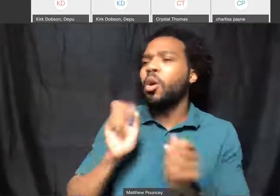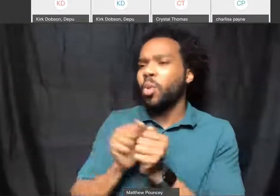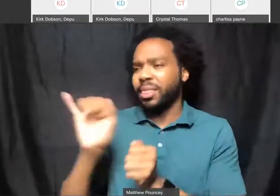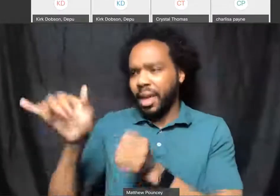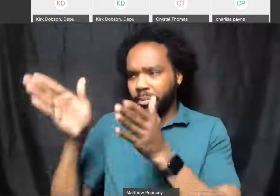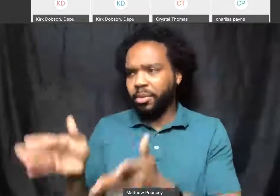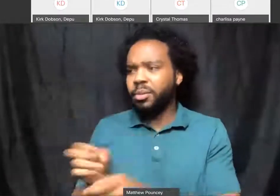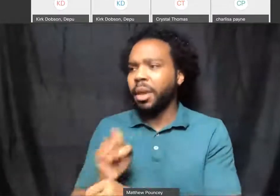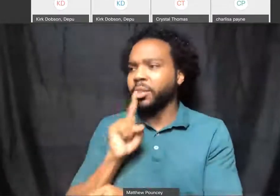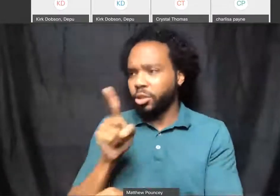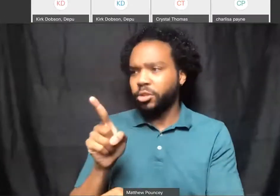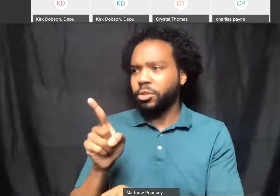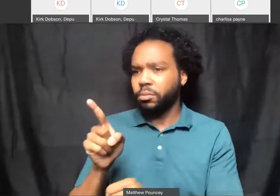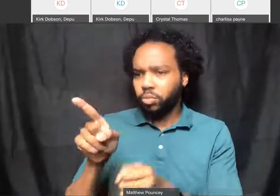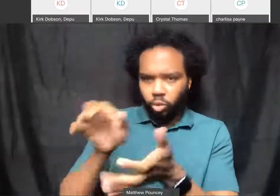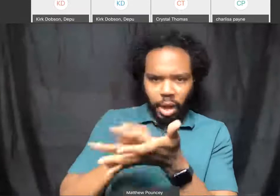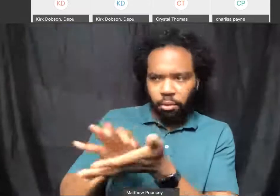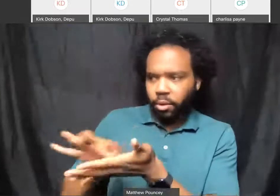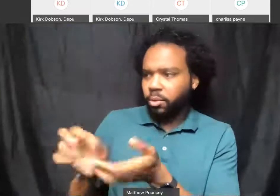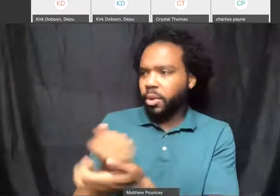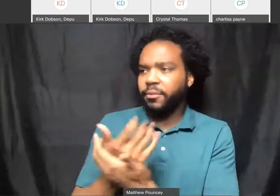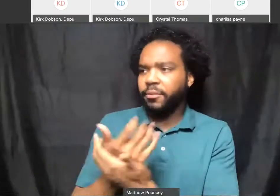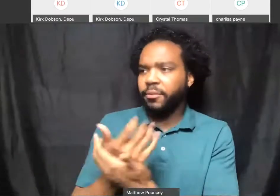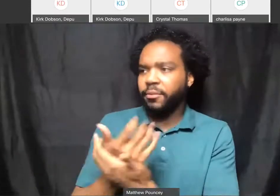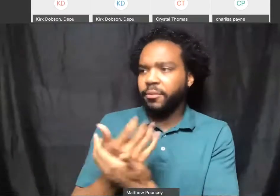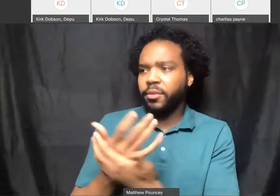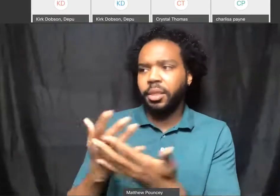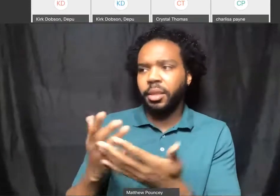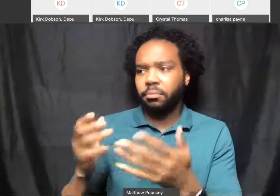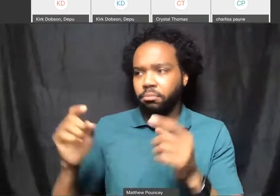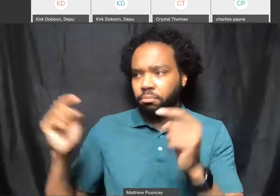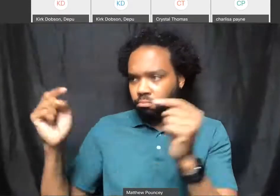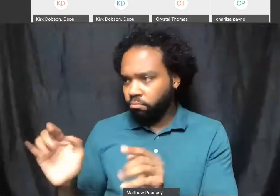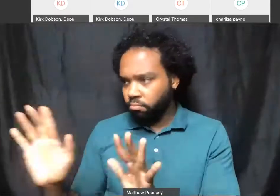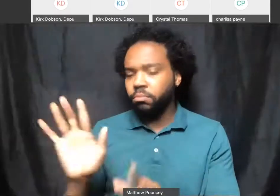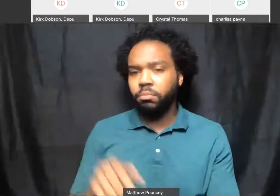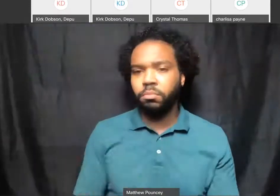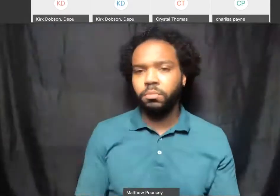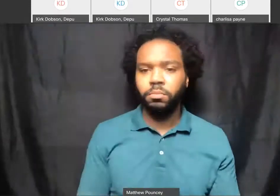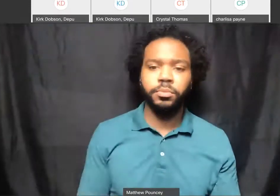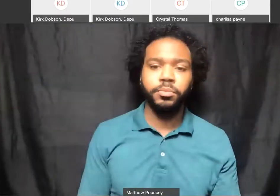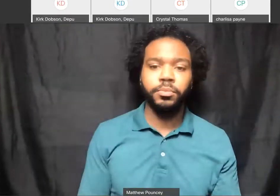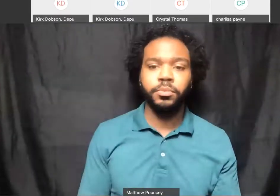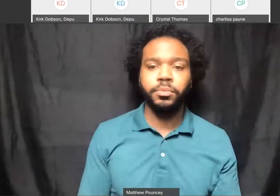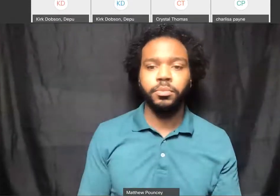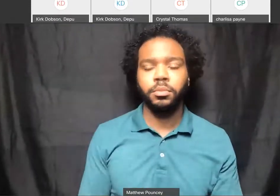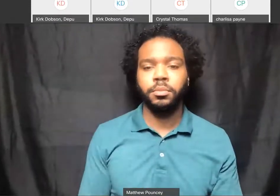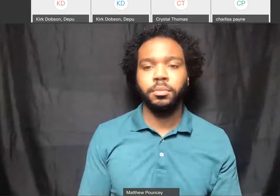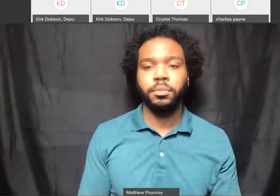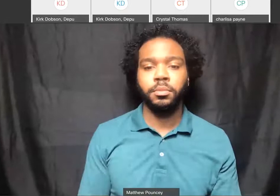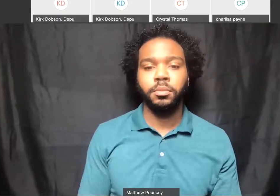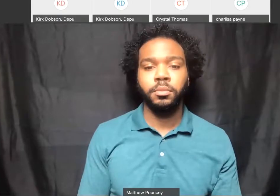sure that you're accounting for how they've spent it.